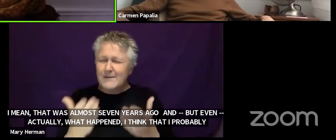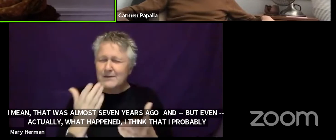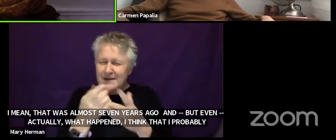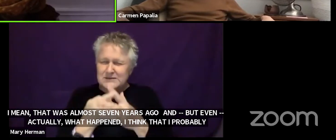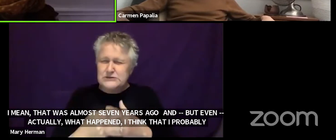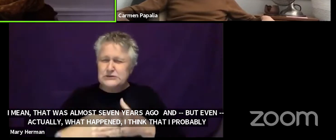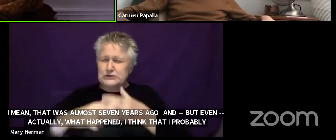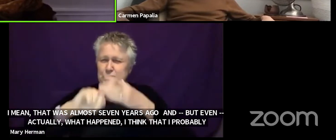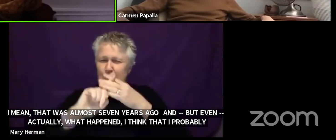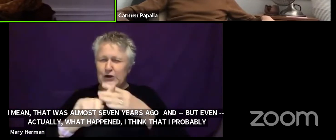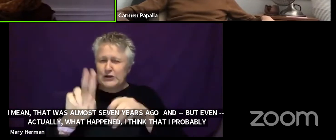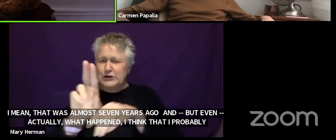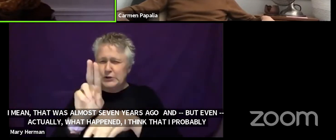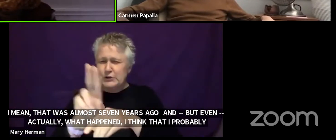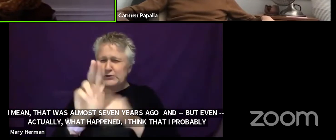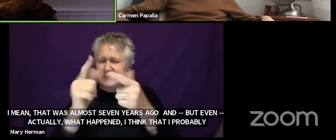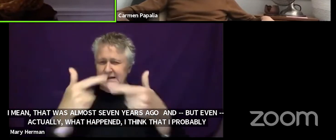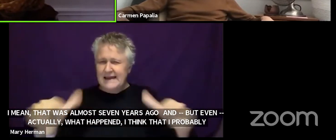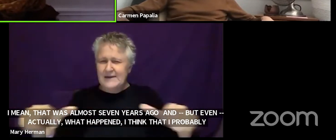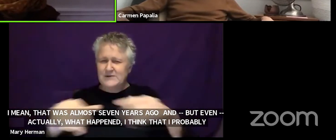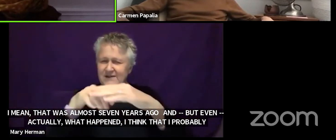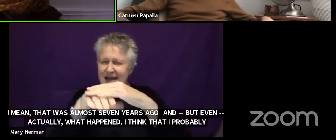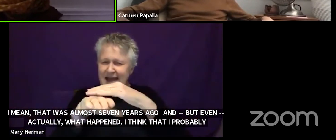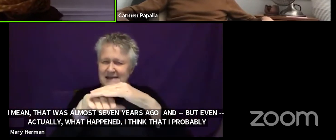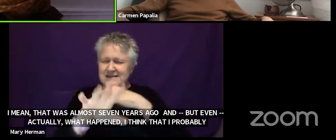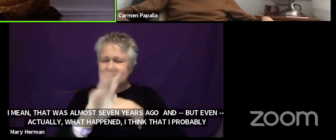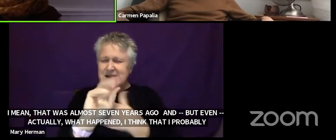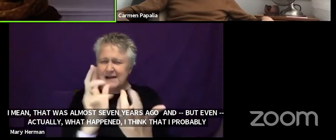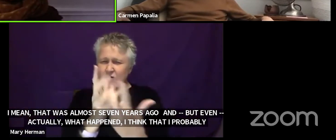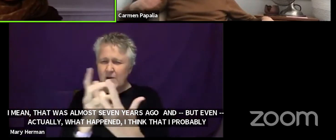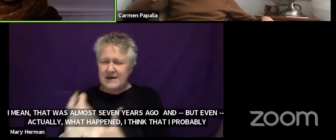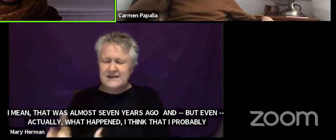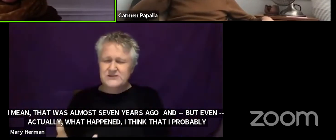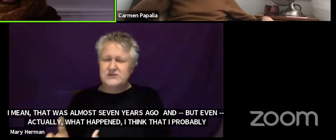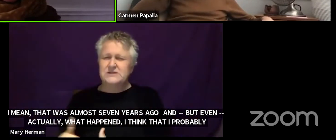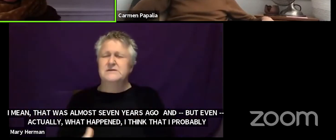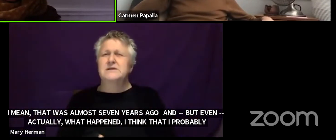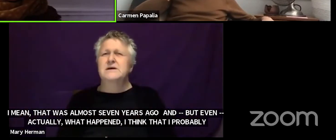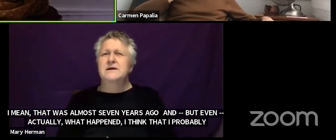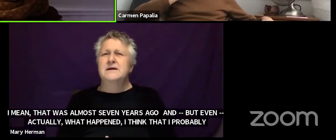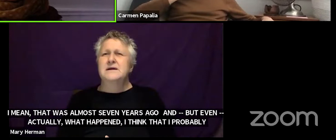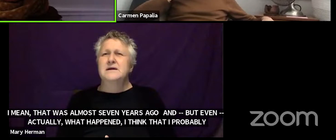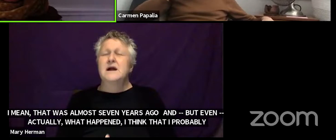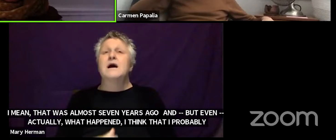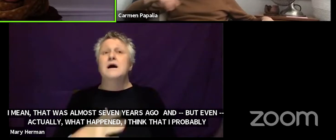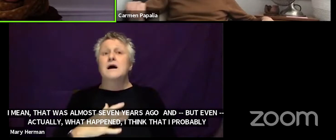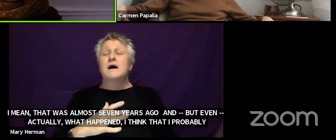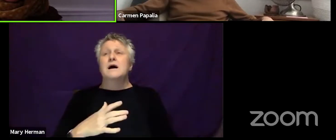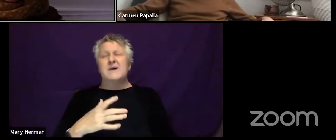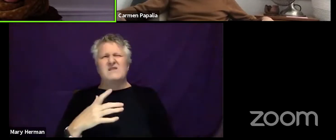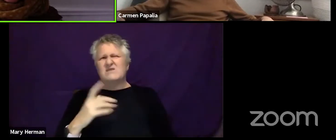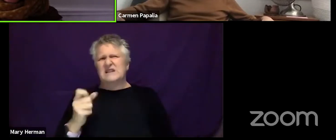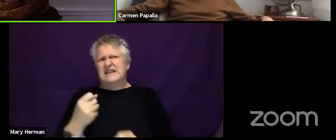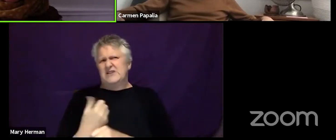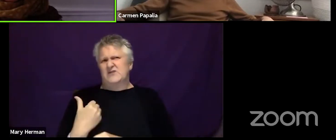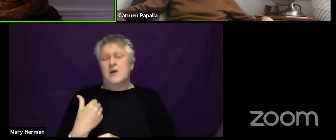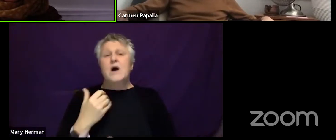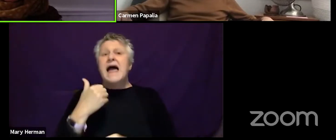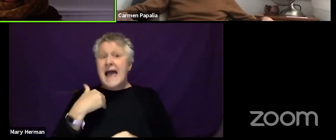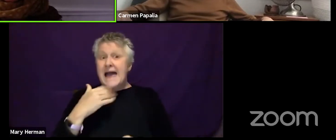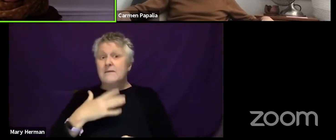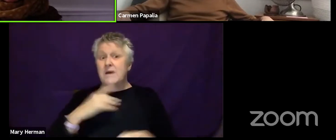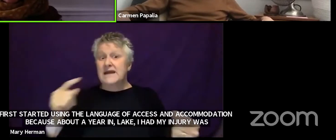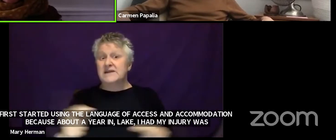access and accommodation because about a year in, like, I had my injury was while I was in school, and I